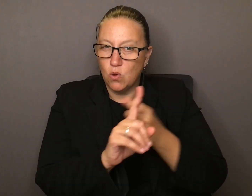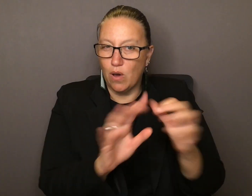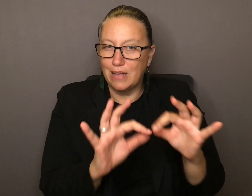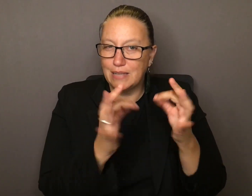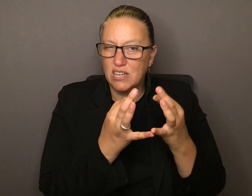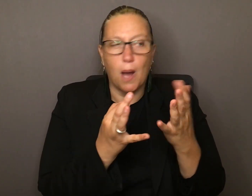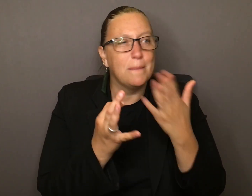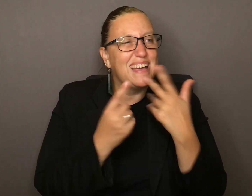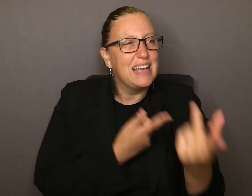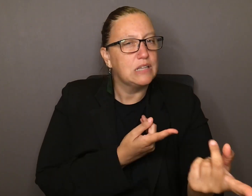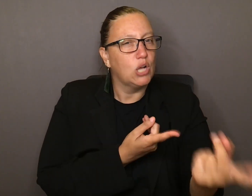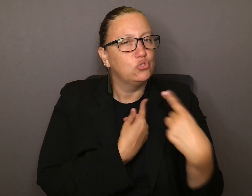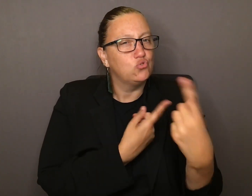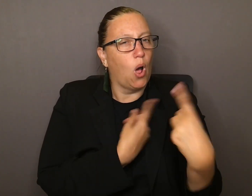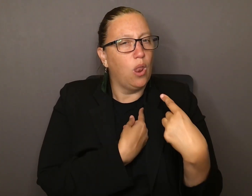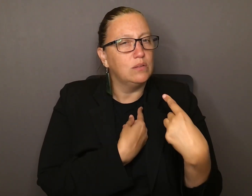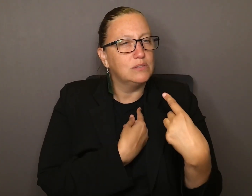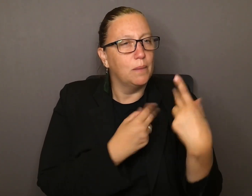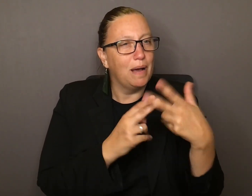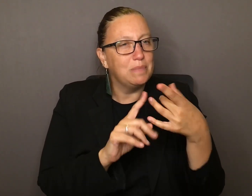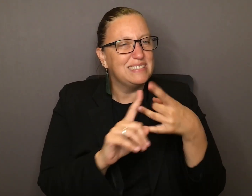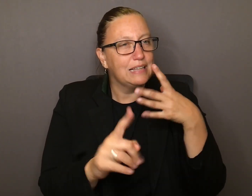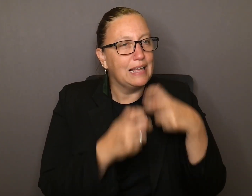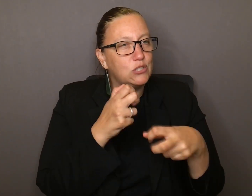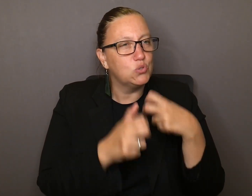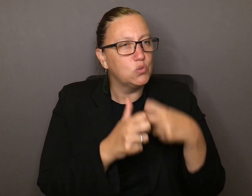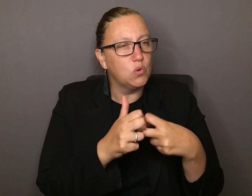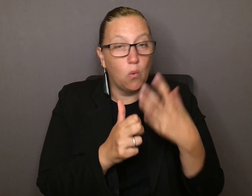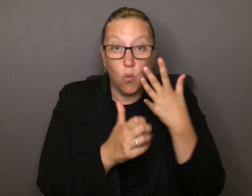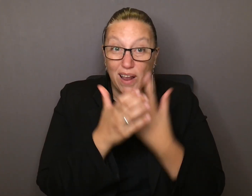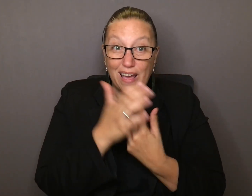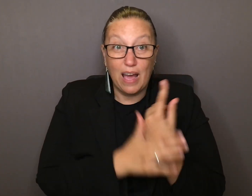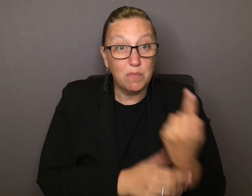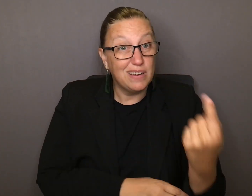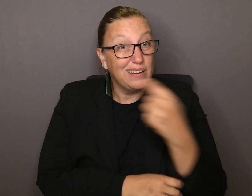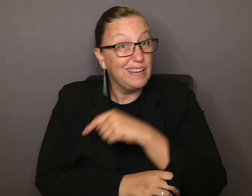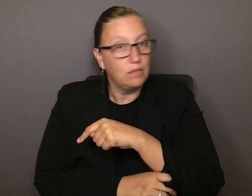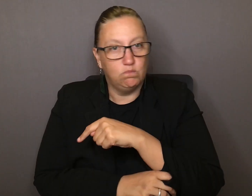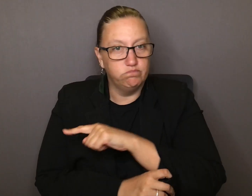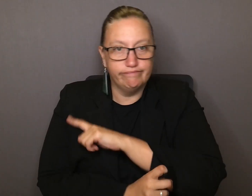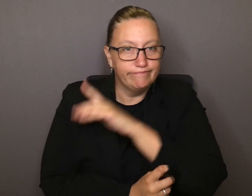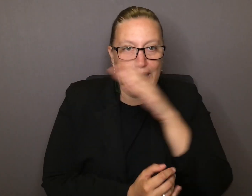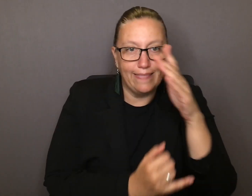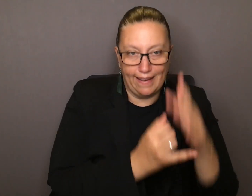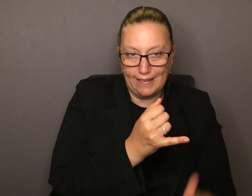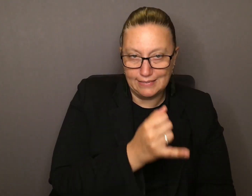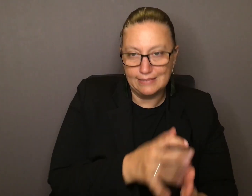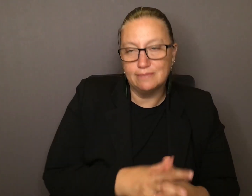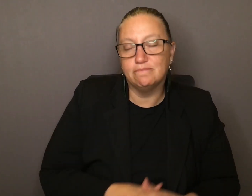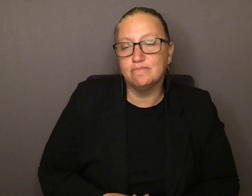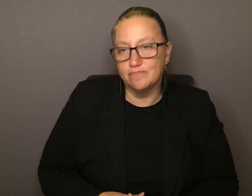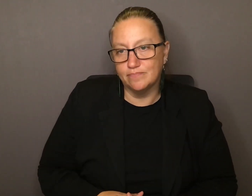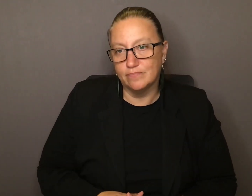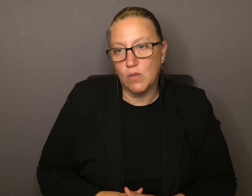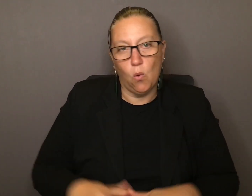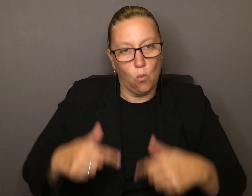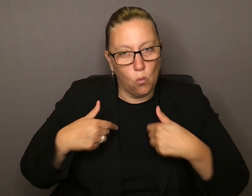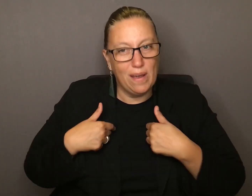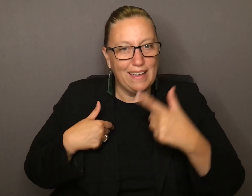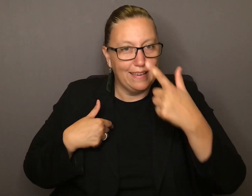sometimes happen at the end of a project's life cycle. Today is about learning how we can fold meaningful